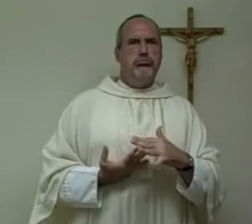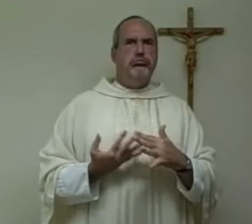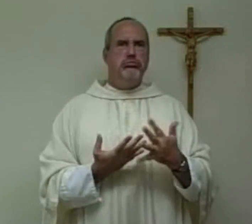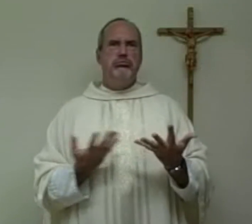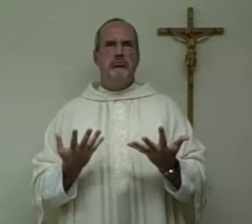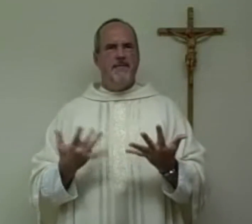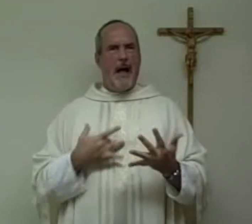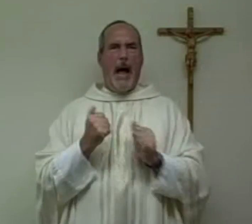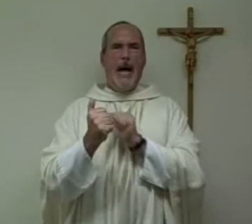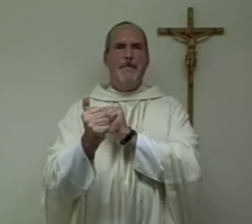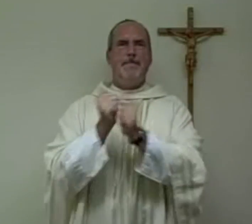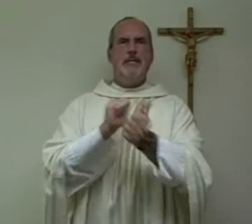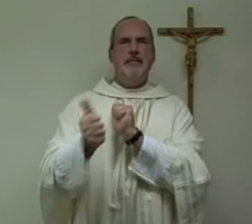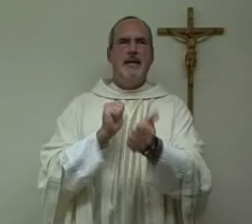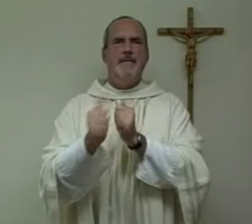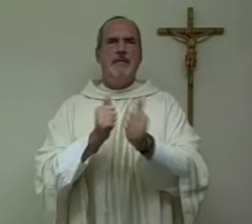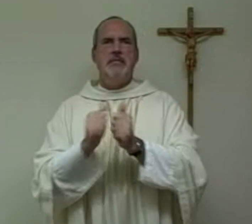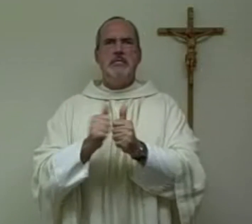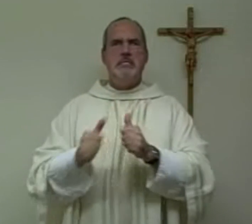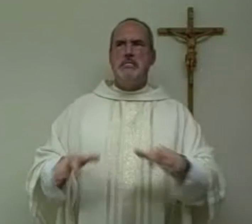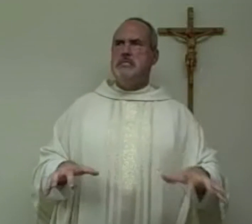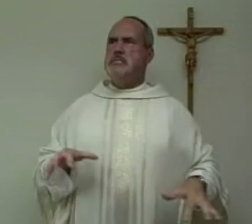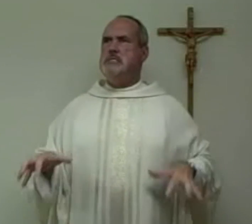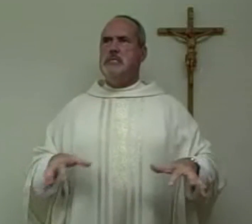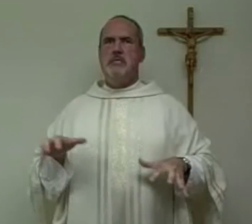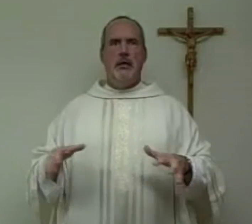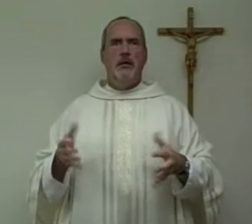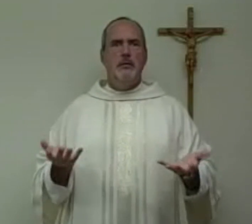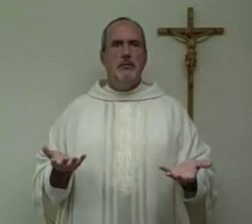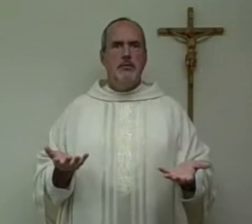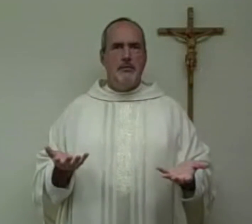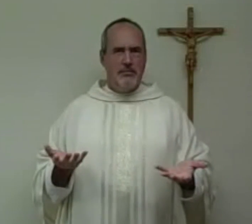king. So he had this